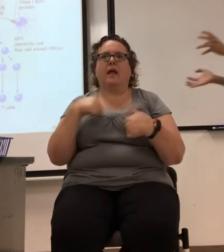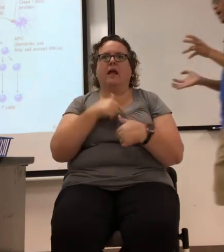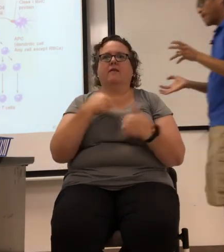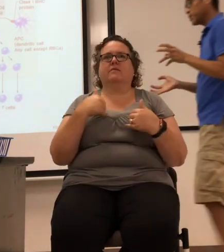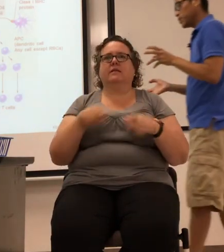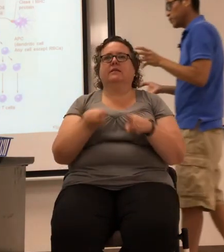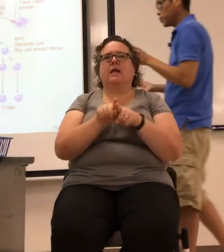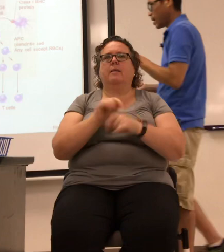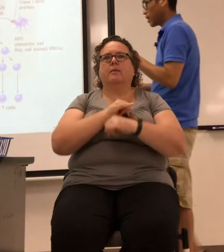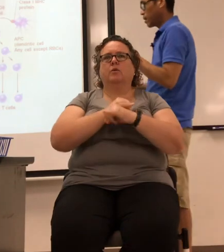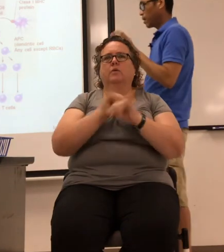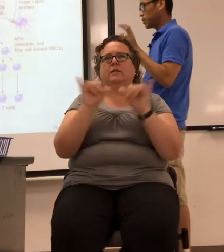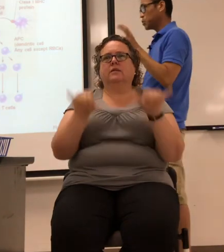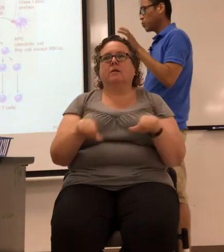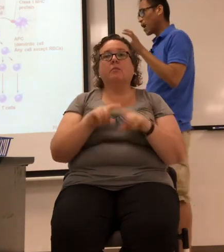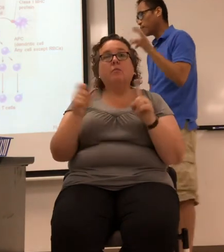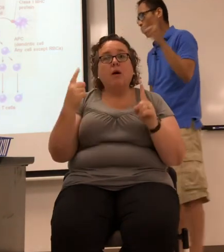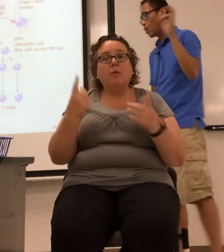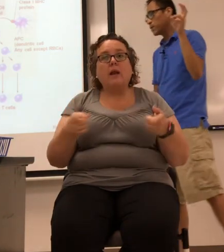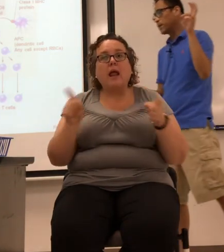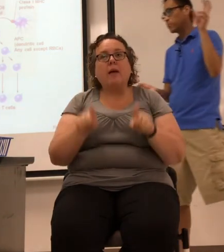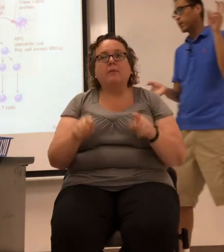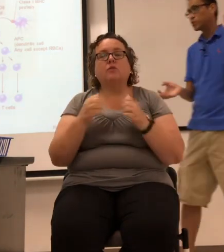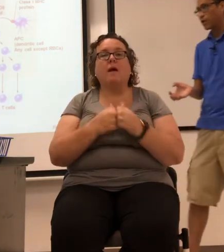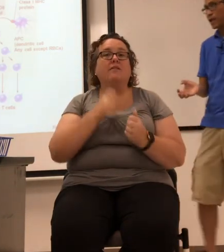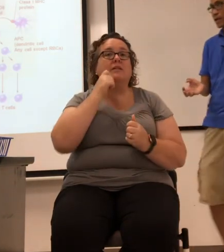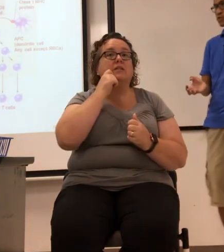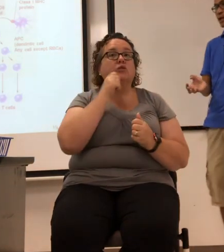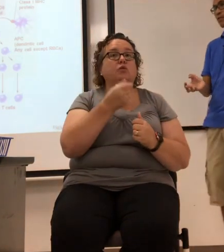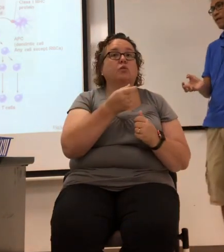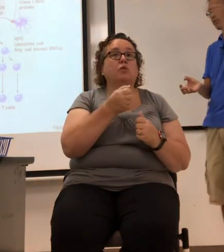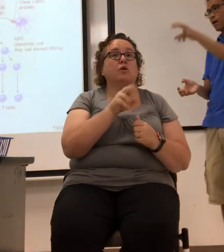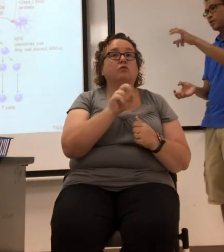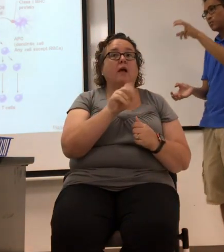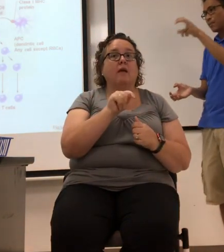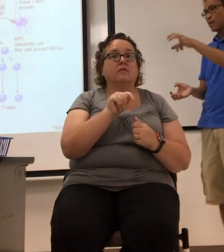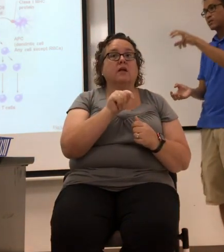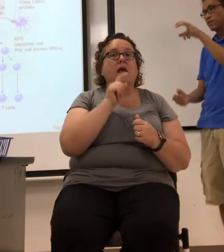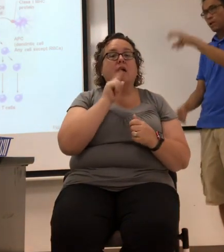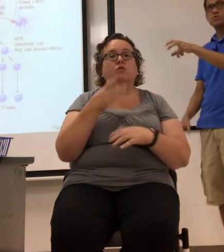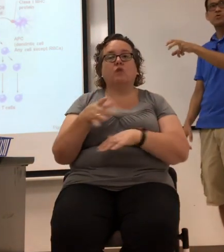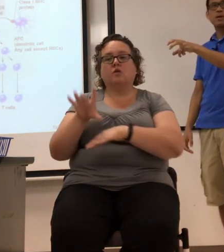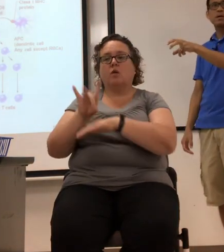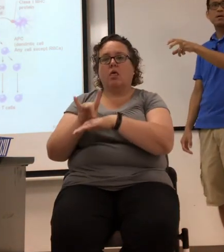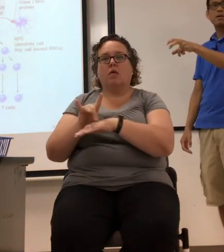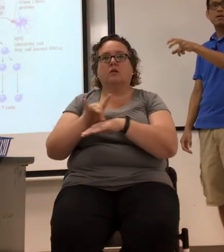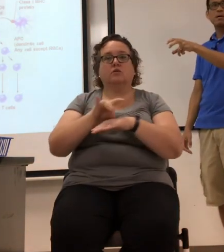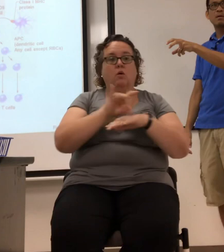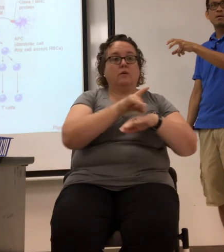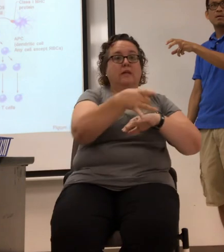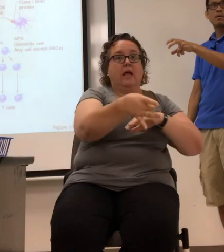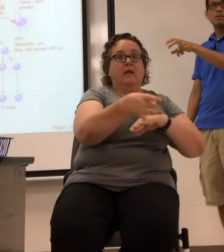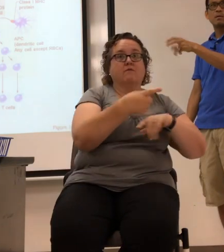But what do you think happens if you take a tissue graft from one inbred strain and try to graft it onto a mouse of another strain?